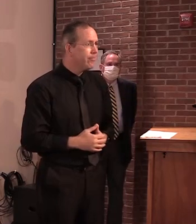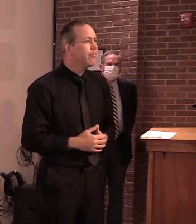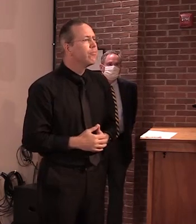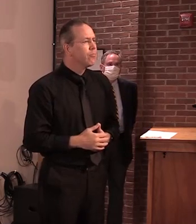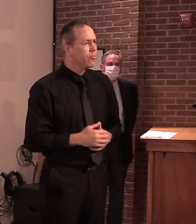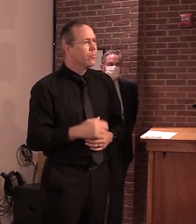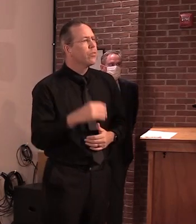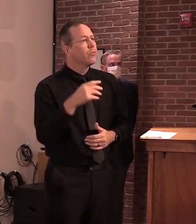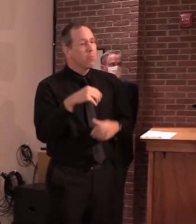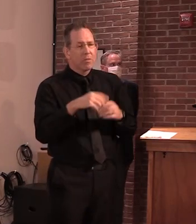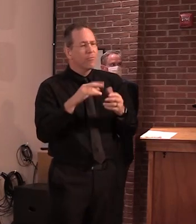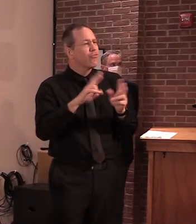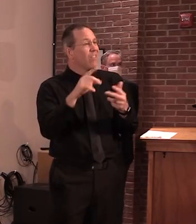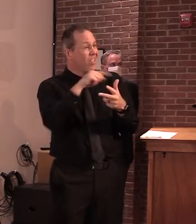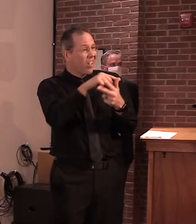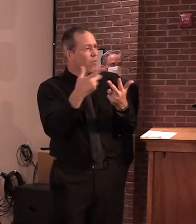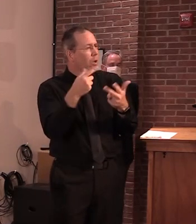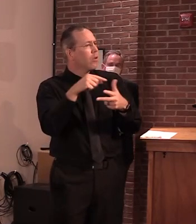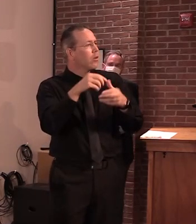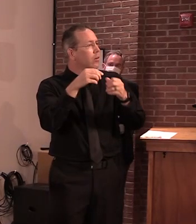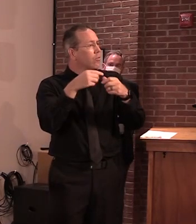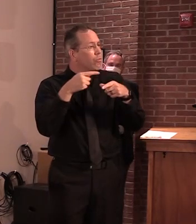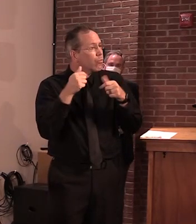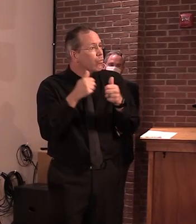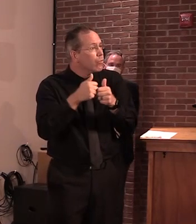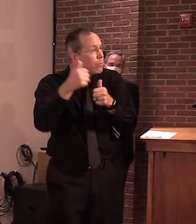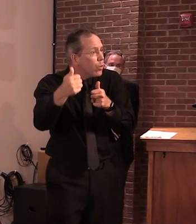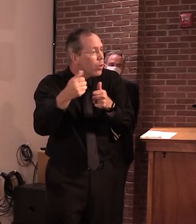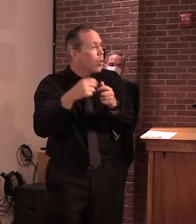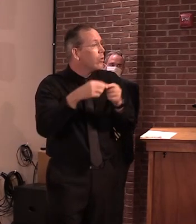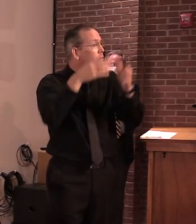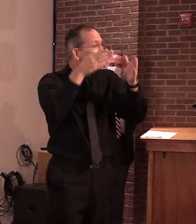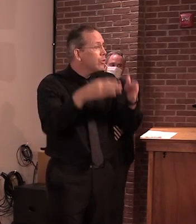that they can perfect their systems.